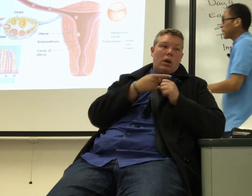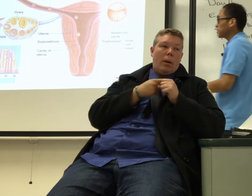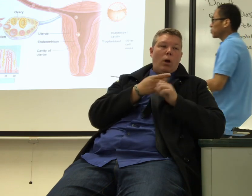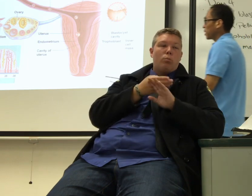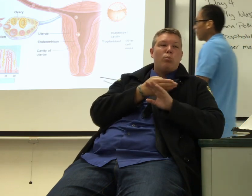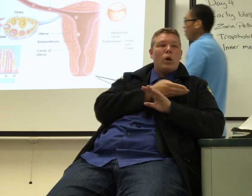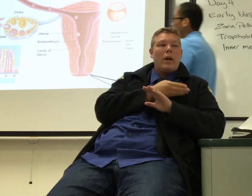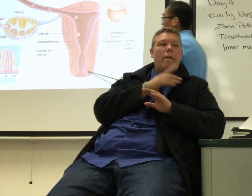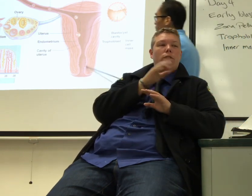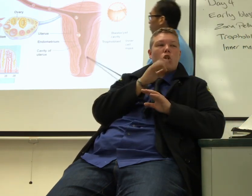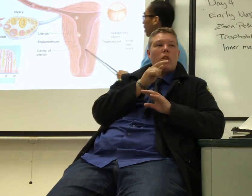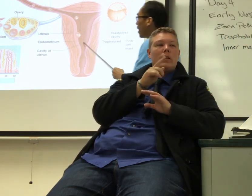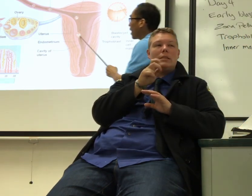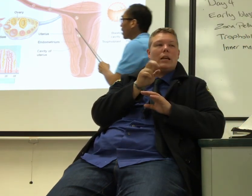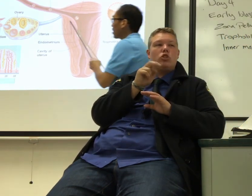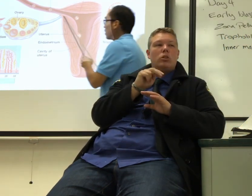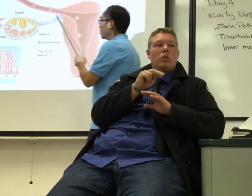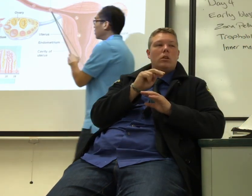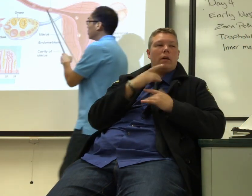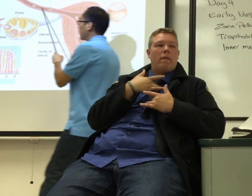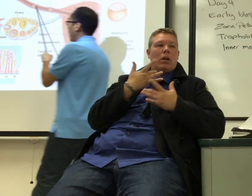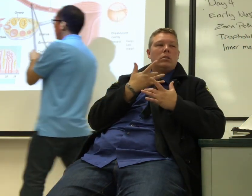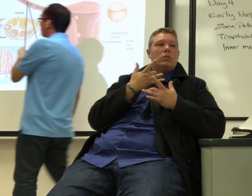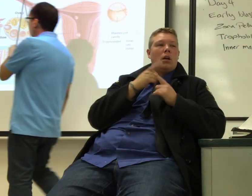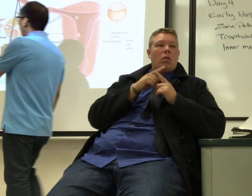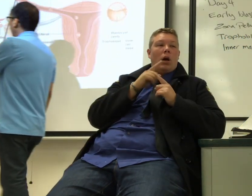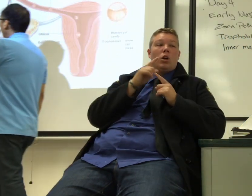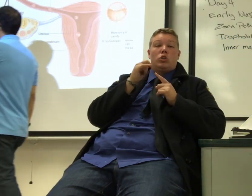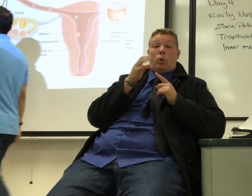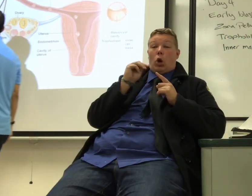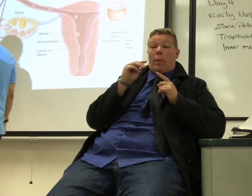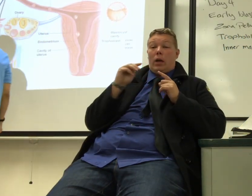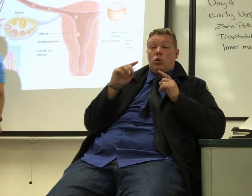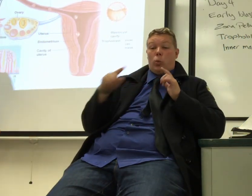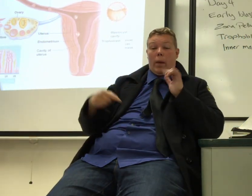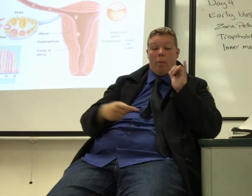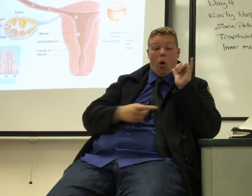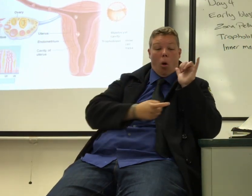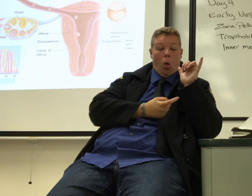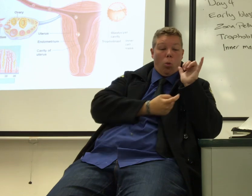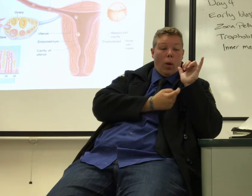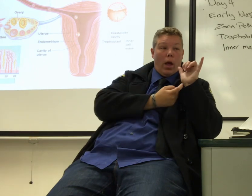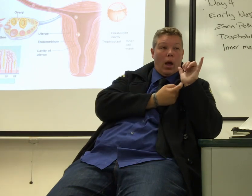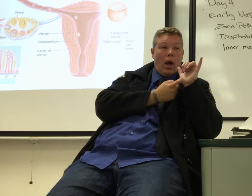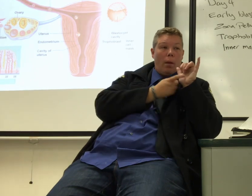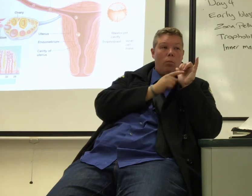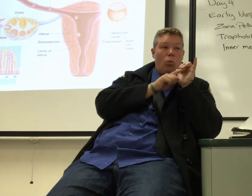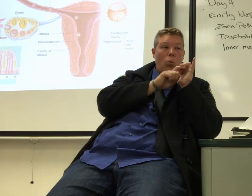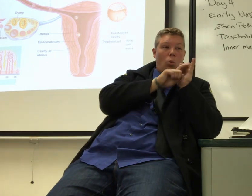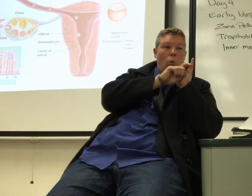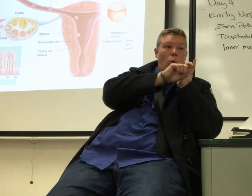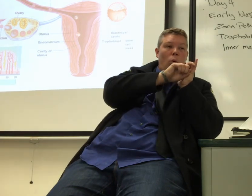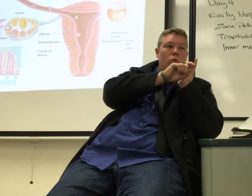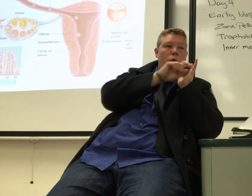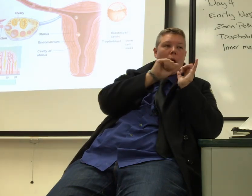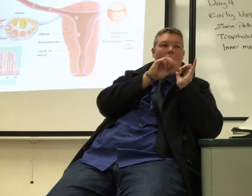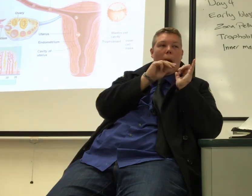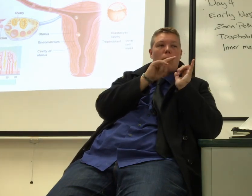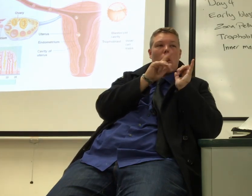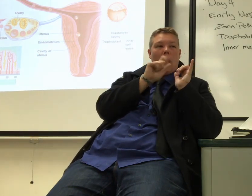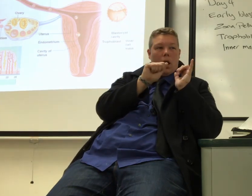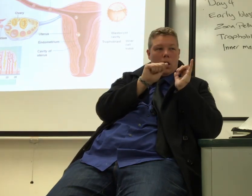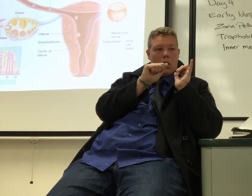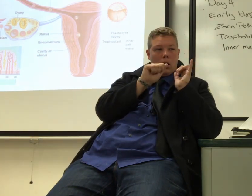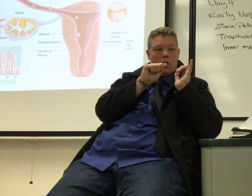sperm had to swim all the way to the ampulla to accomplish fertilization. We talked about all the